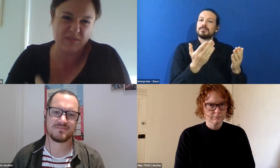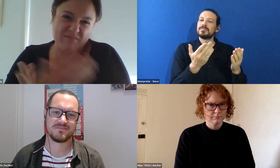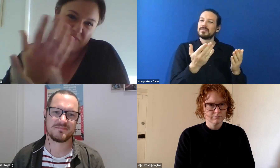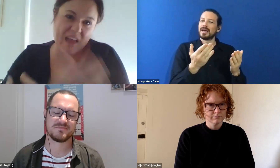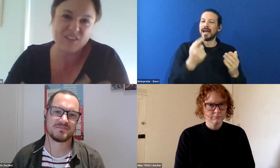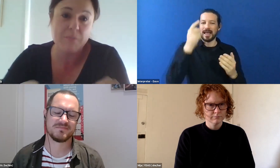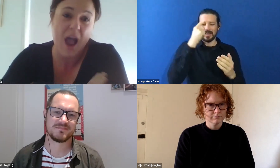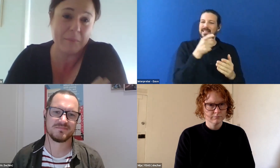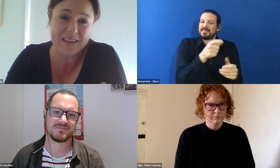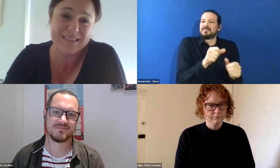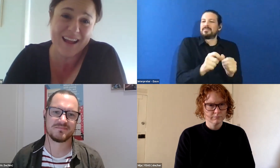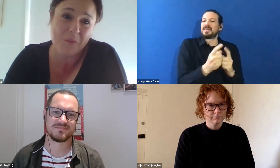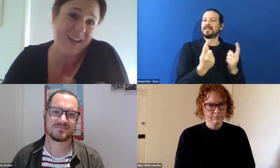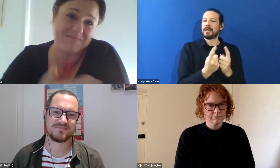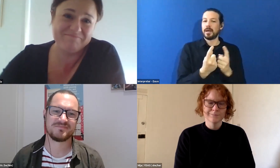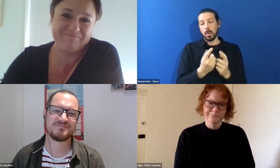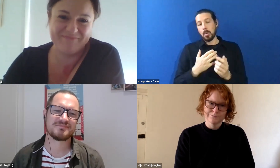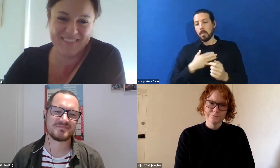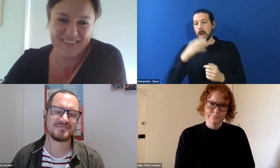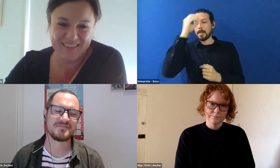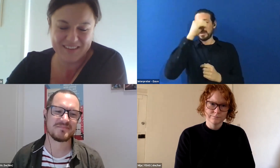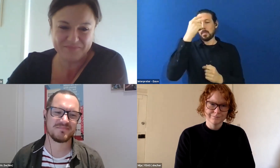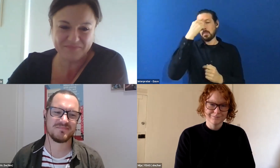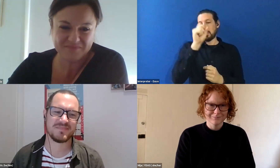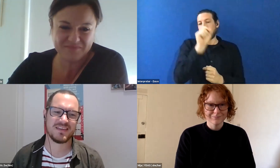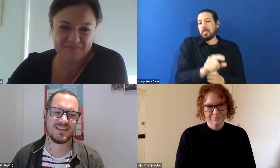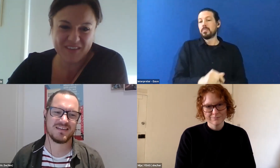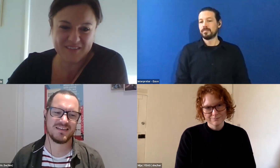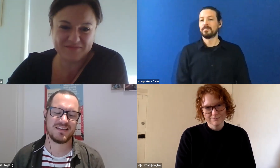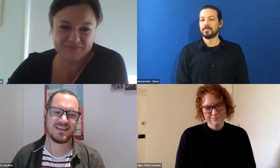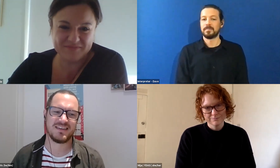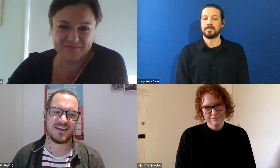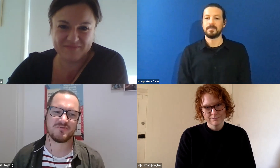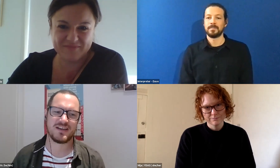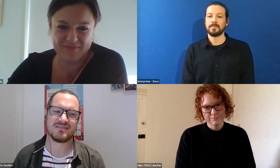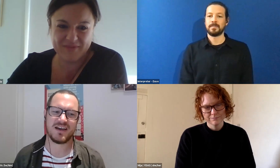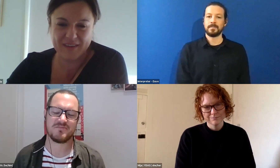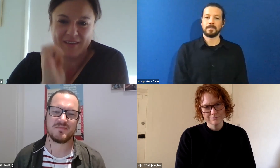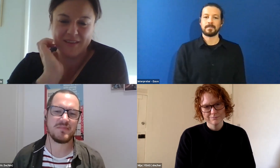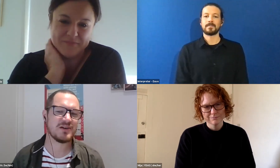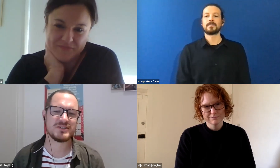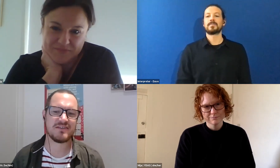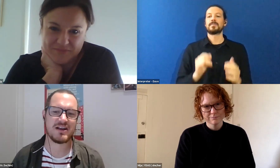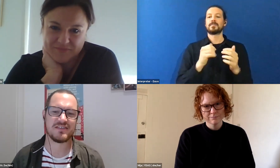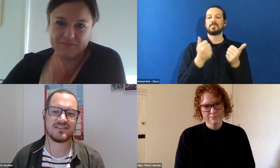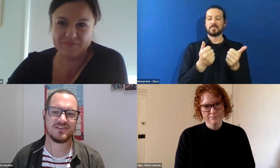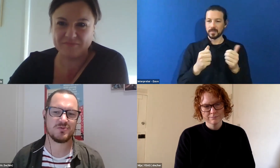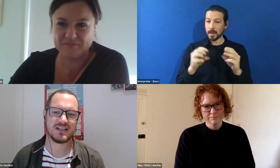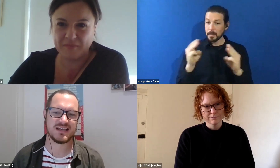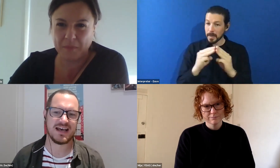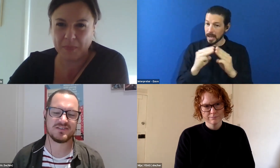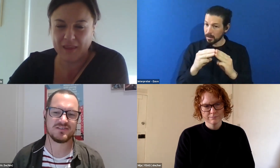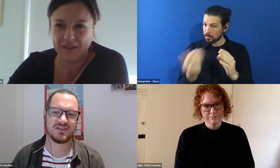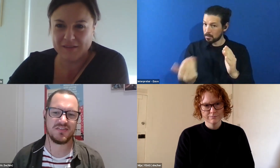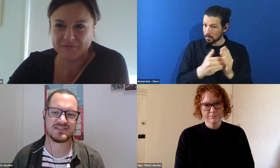battle. That's just my opinion anyway. Yeah, great. Mia, was there anything that you